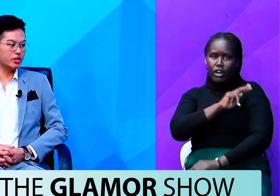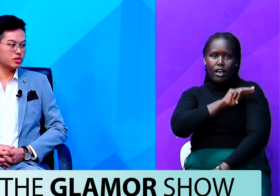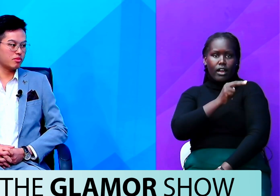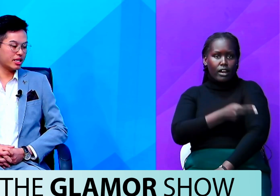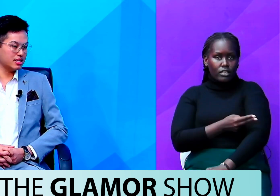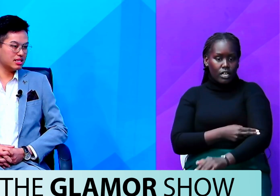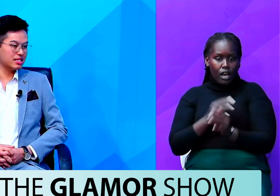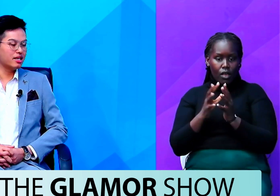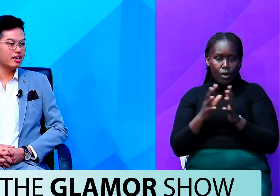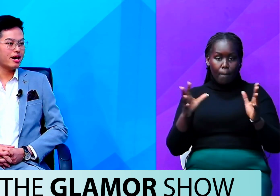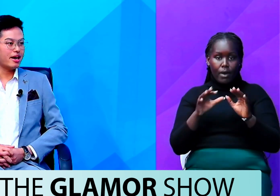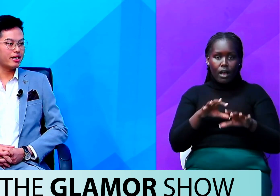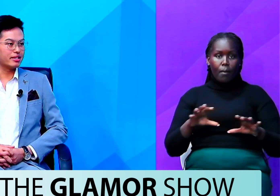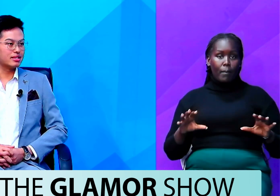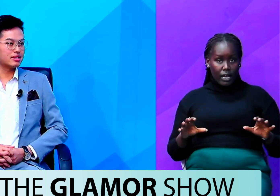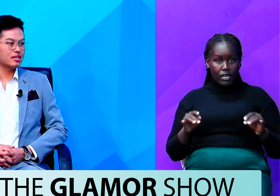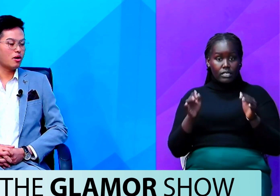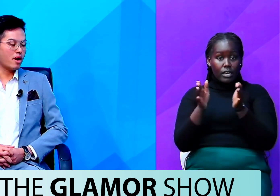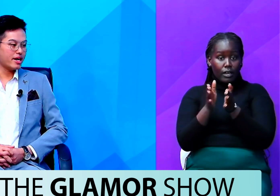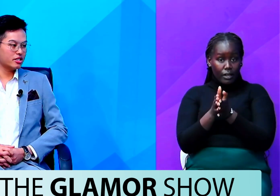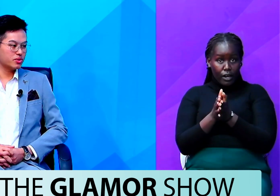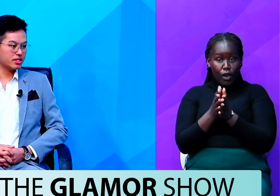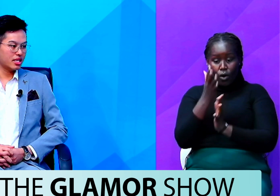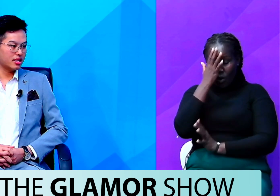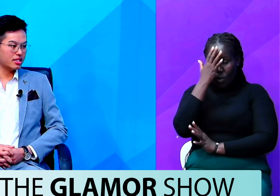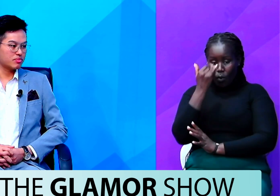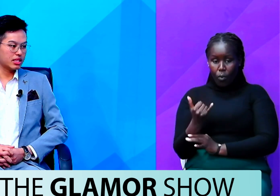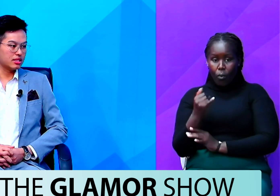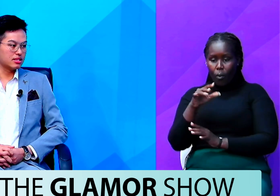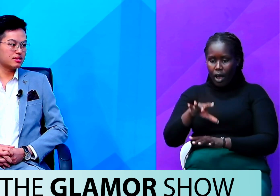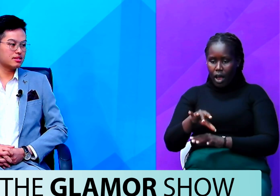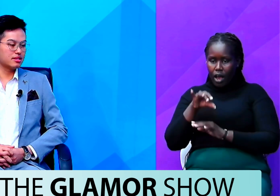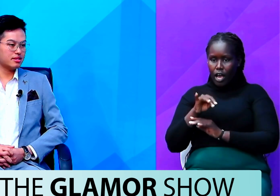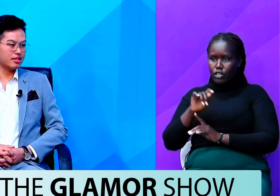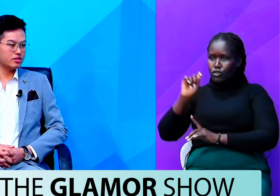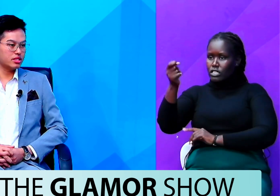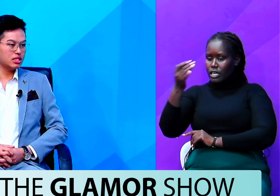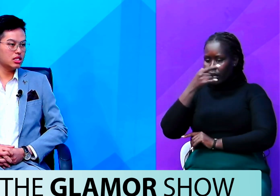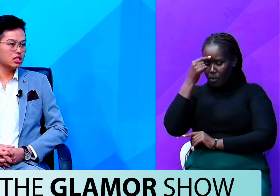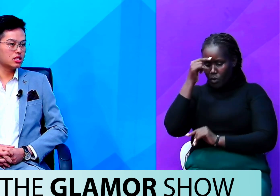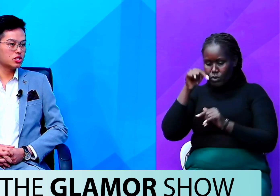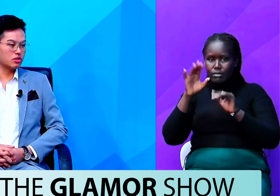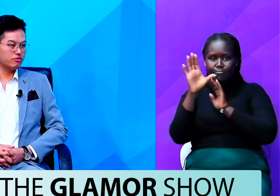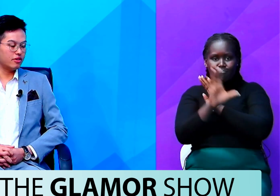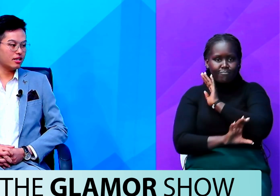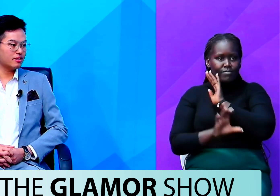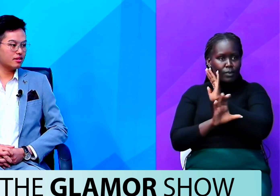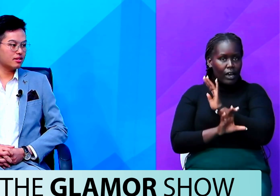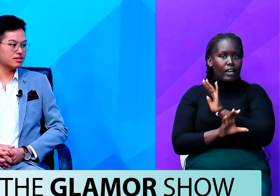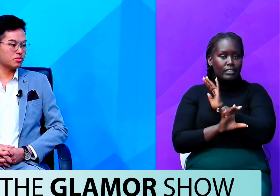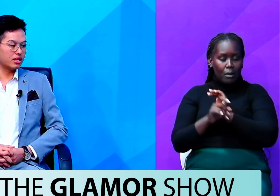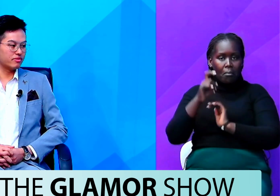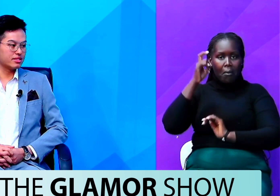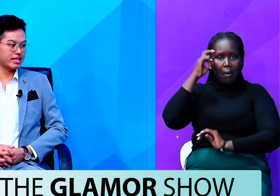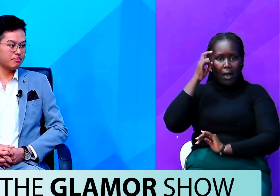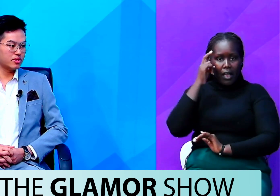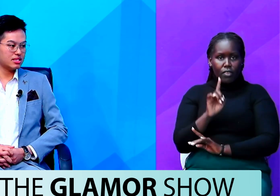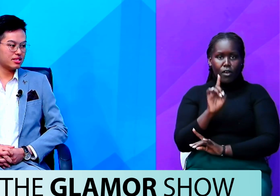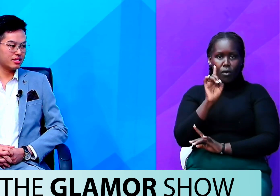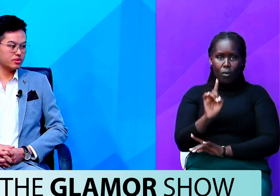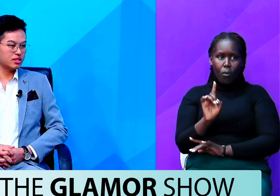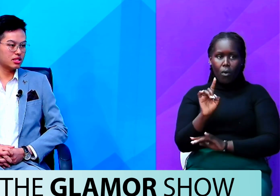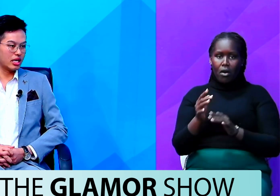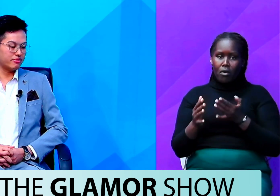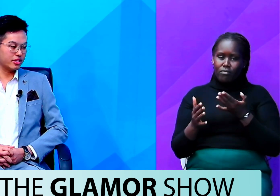are huge markets. And why I choose Kenya is because this country, so far, I think is one of the